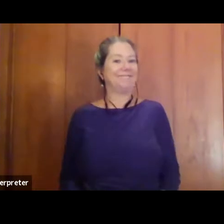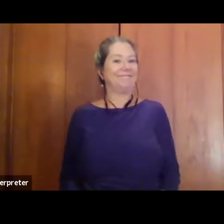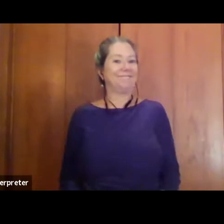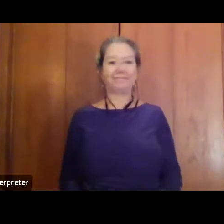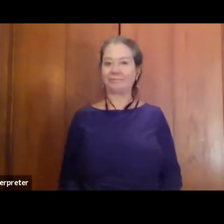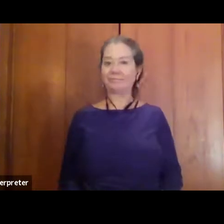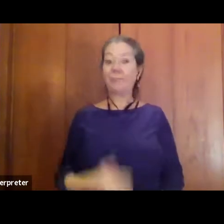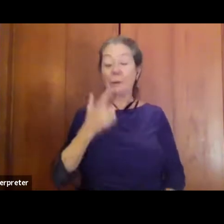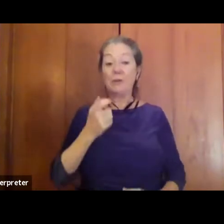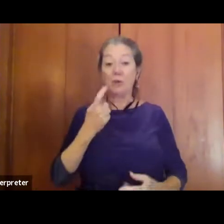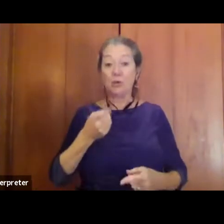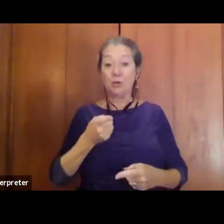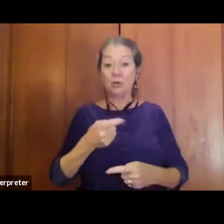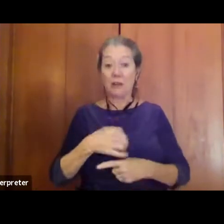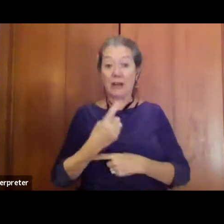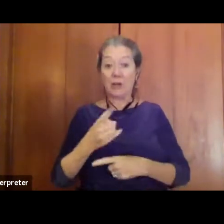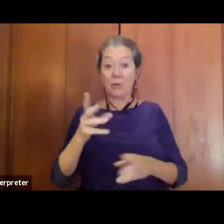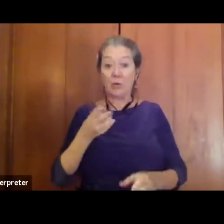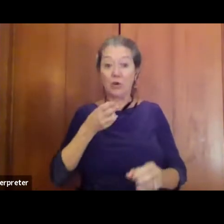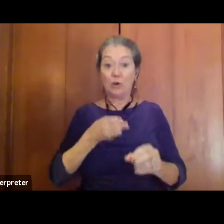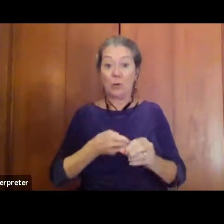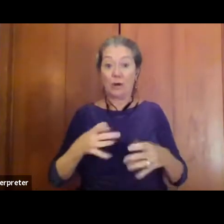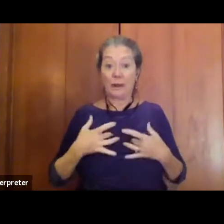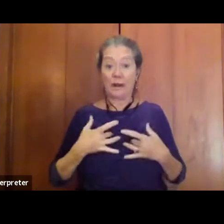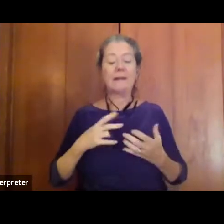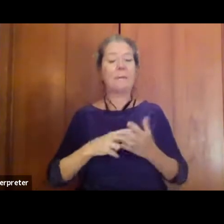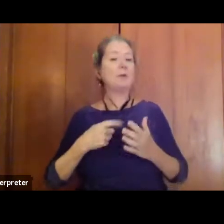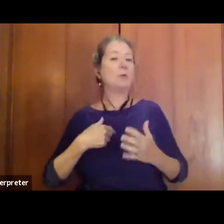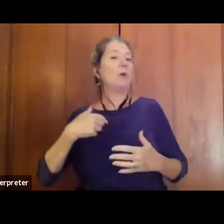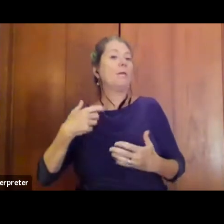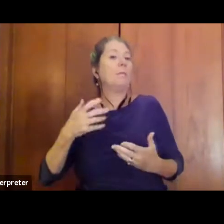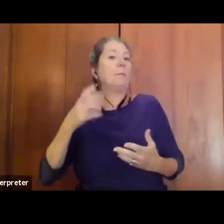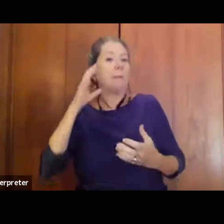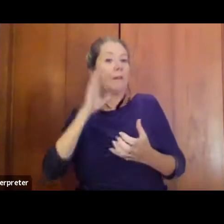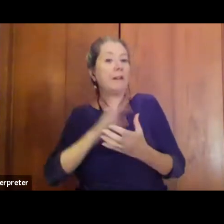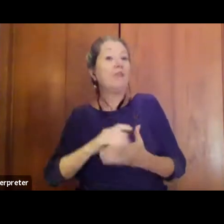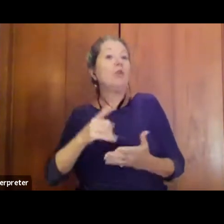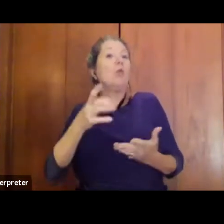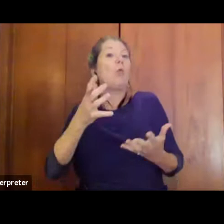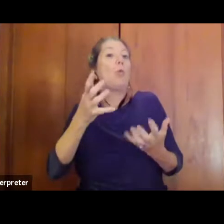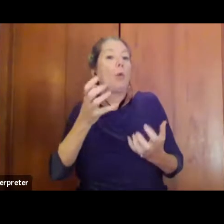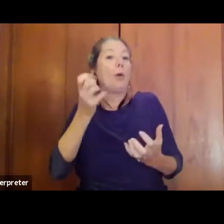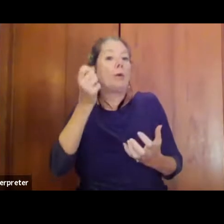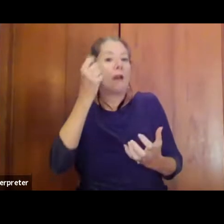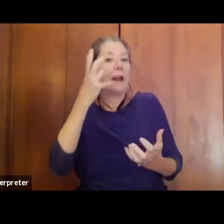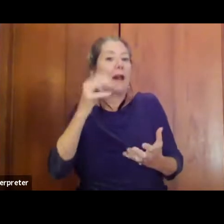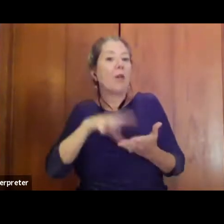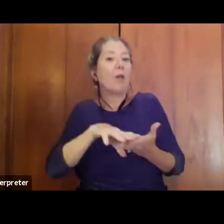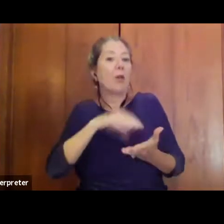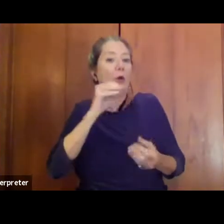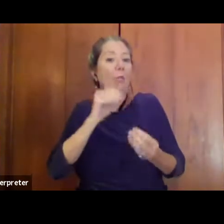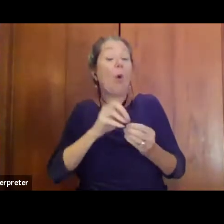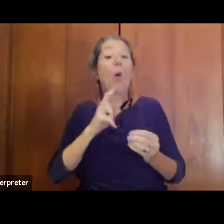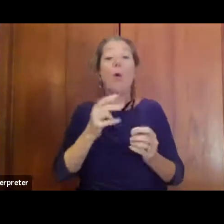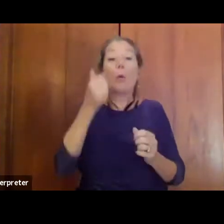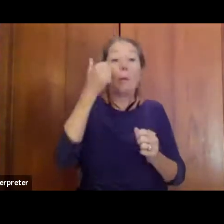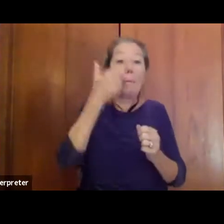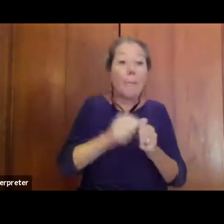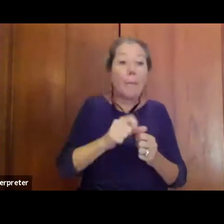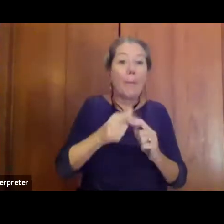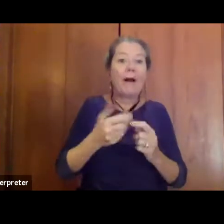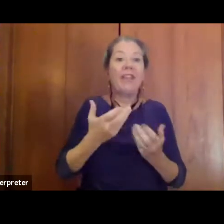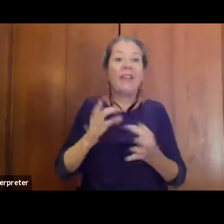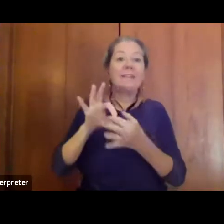joined this event, there's an assumption that you are interested in understanding and learning, or just being reminded of some of the elements tied to